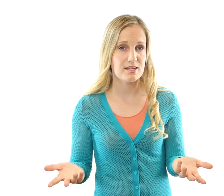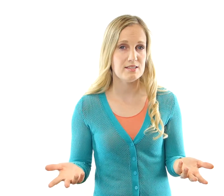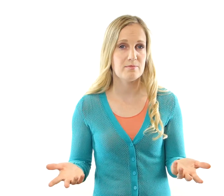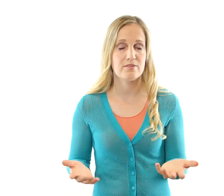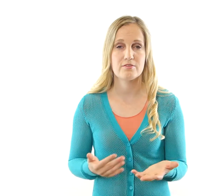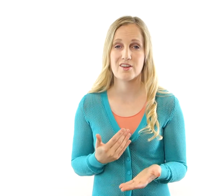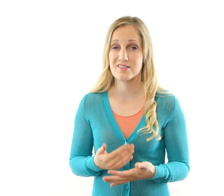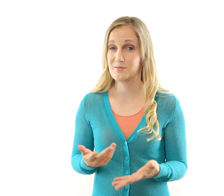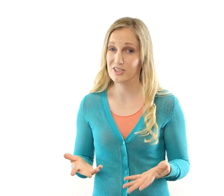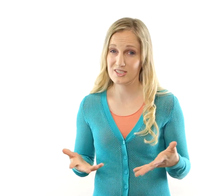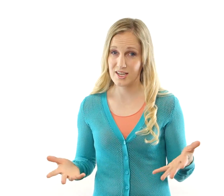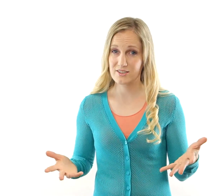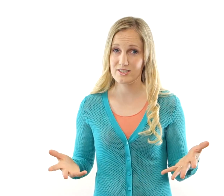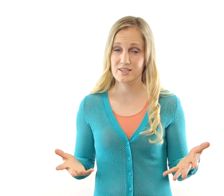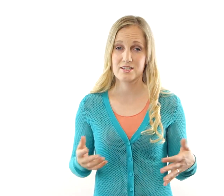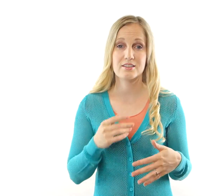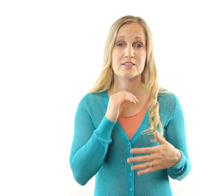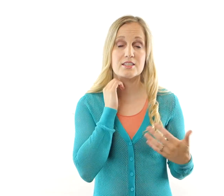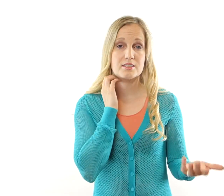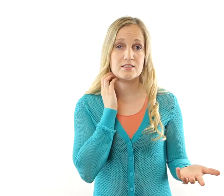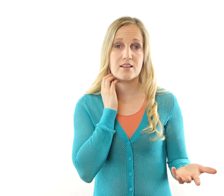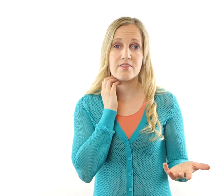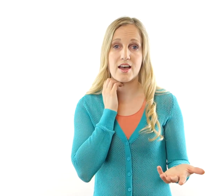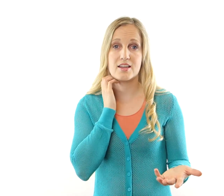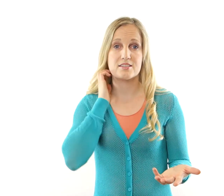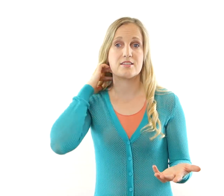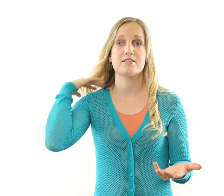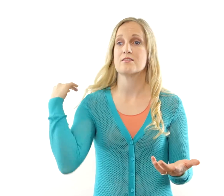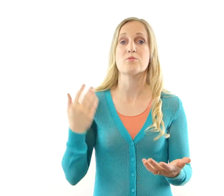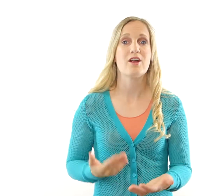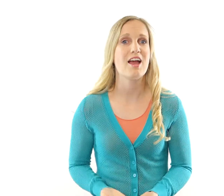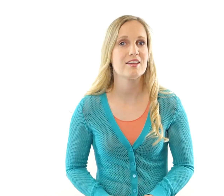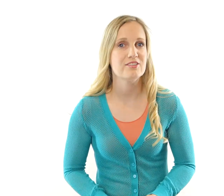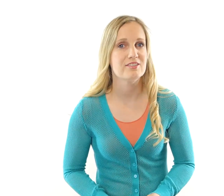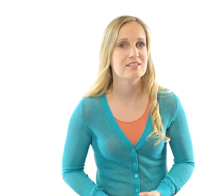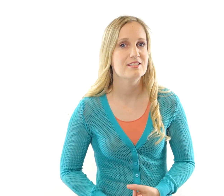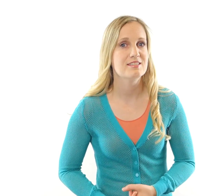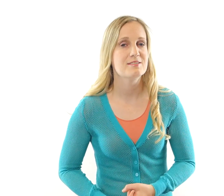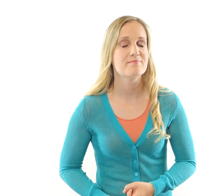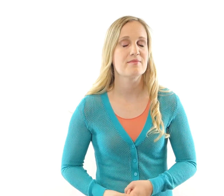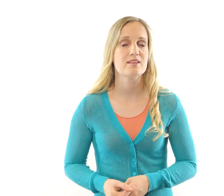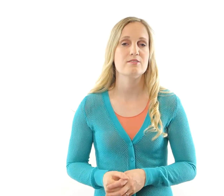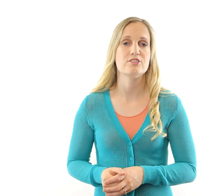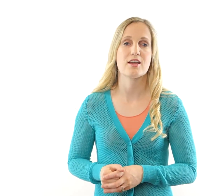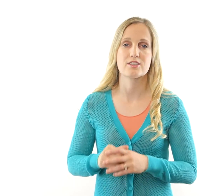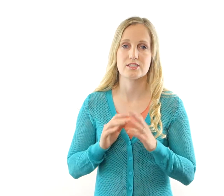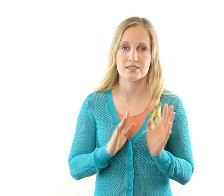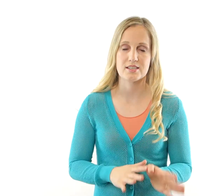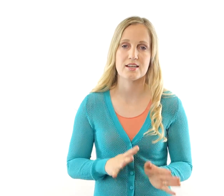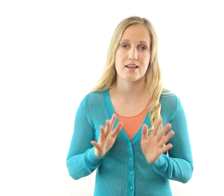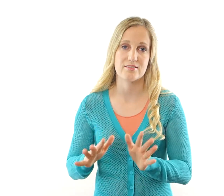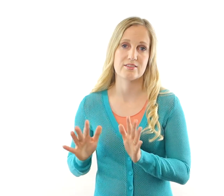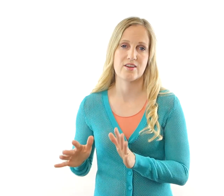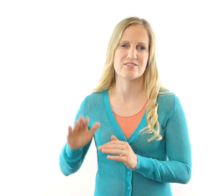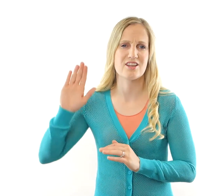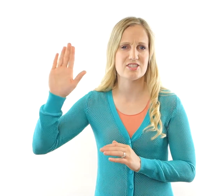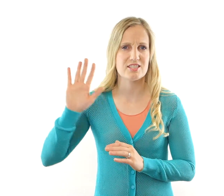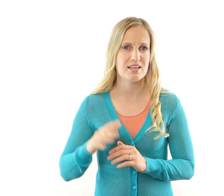signs, but if you've got some good signers in there, that is more accurate to actually sign Heavenly Father, not just